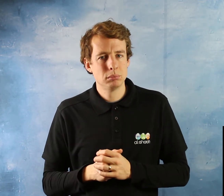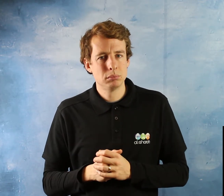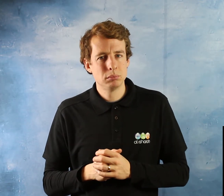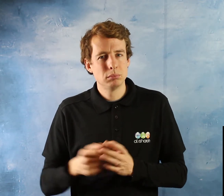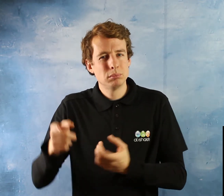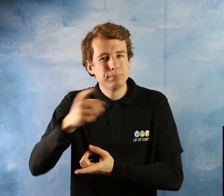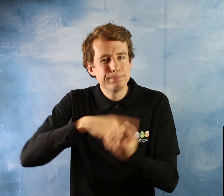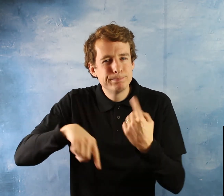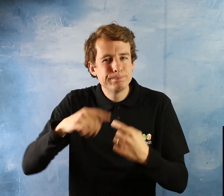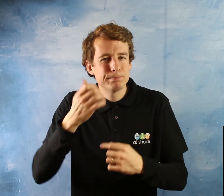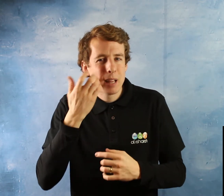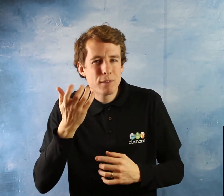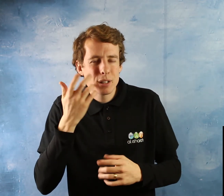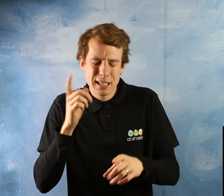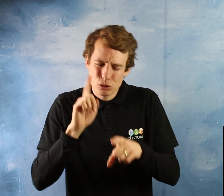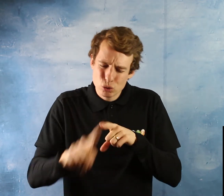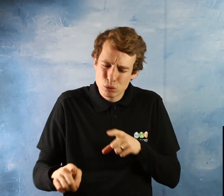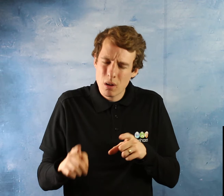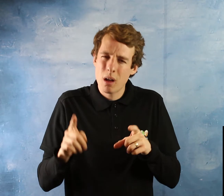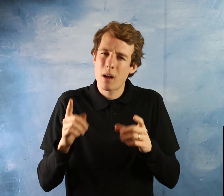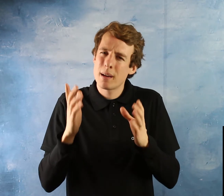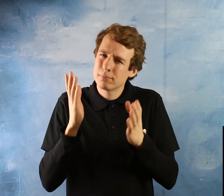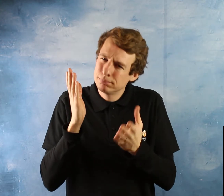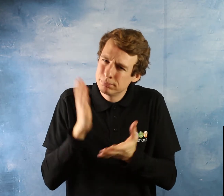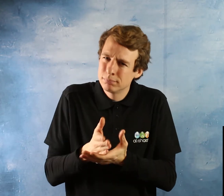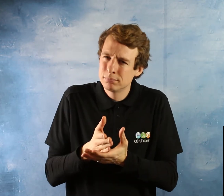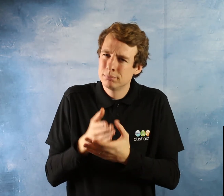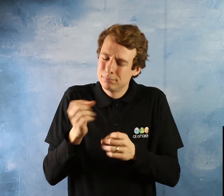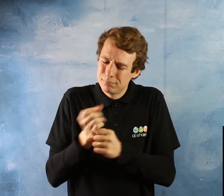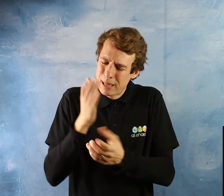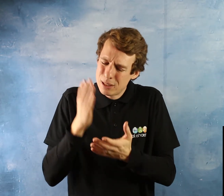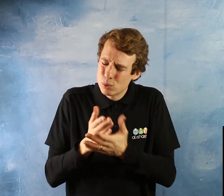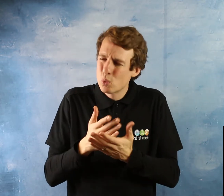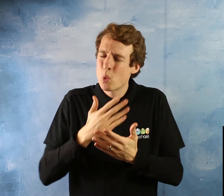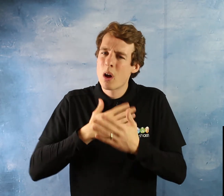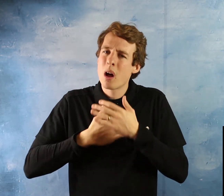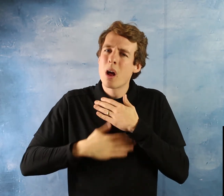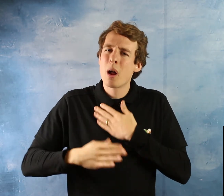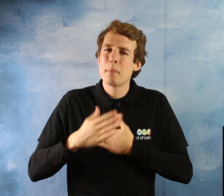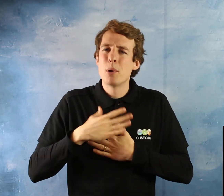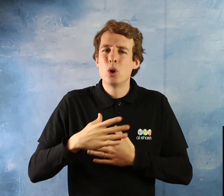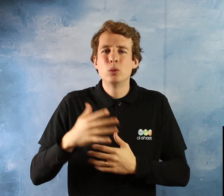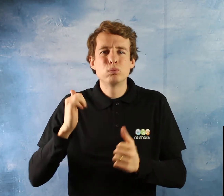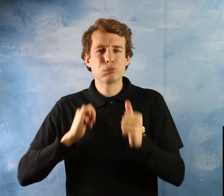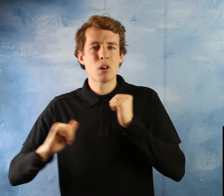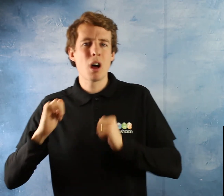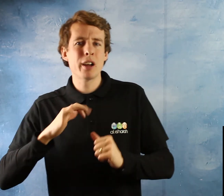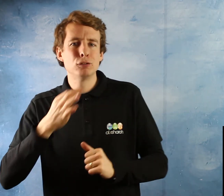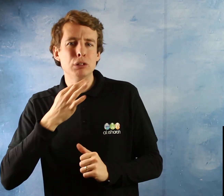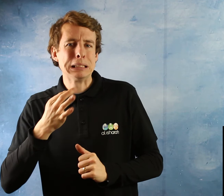from anything which will lead us to pride, to arrogance, to following our